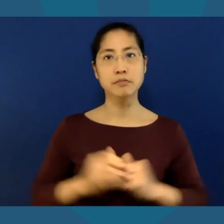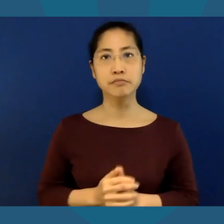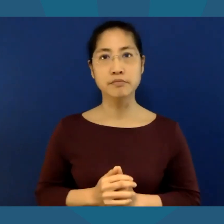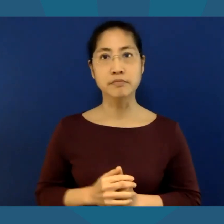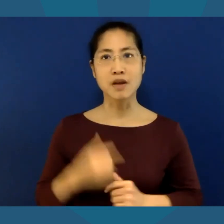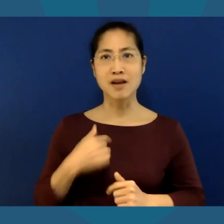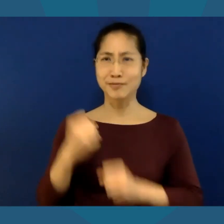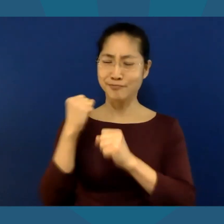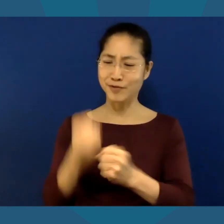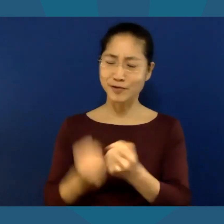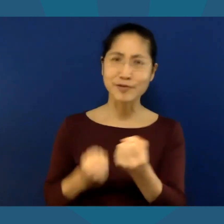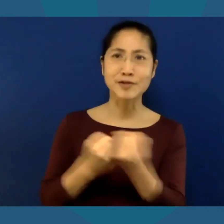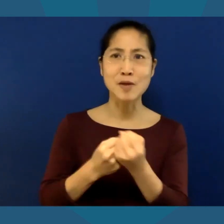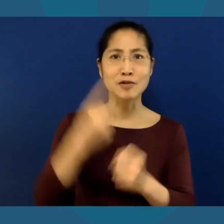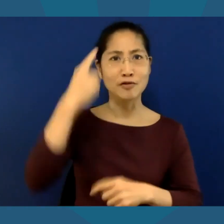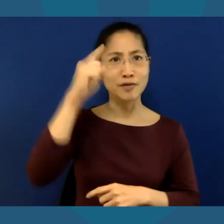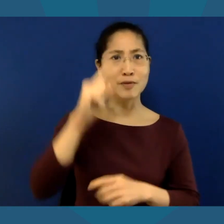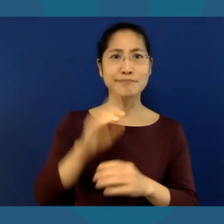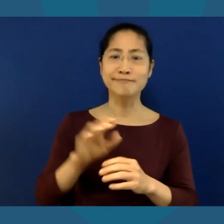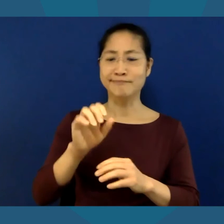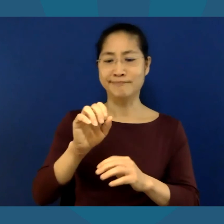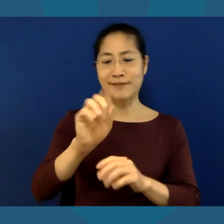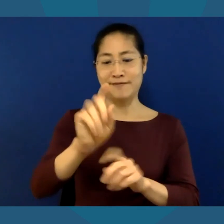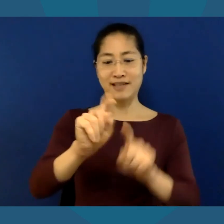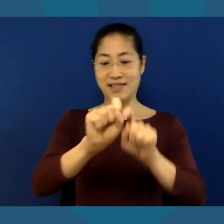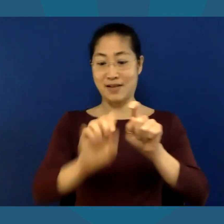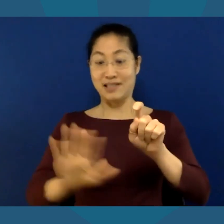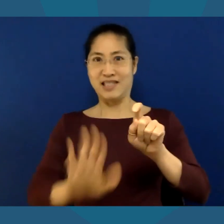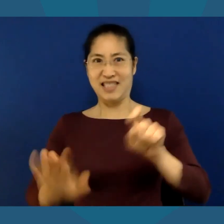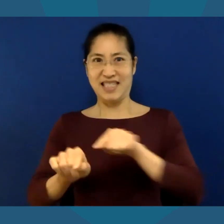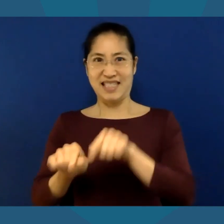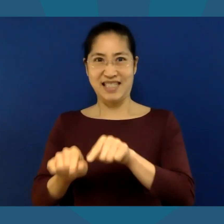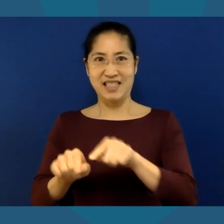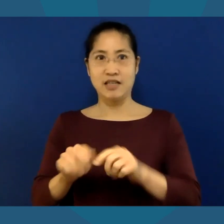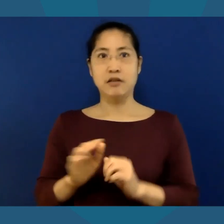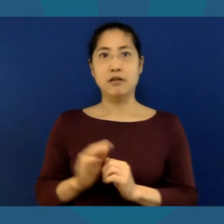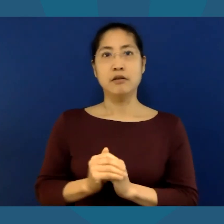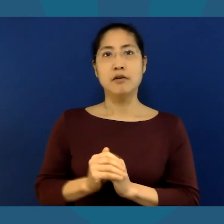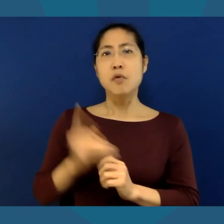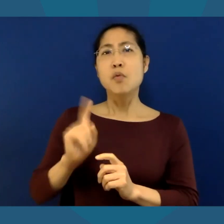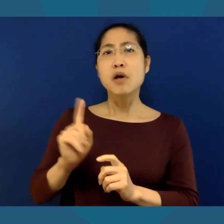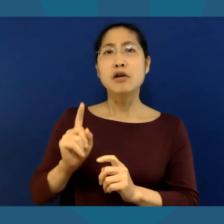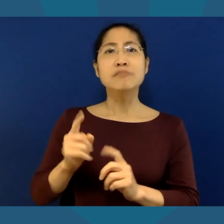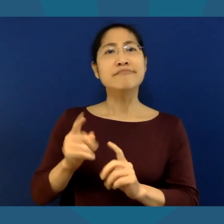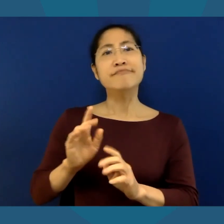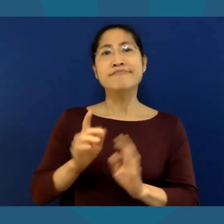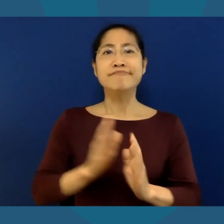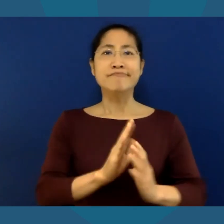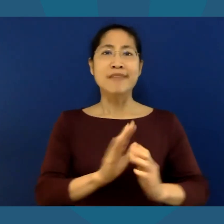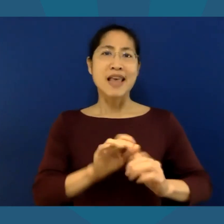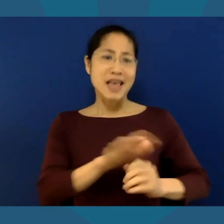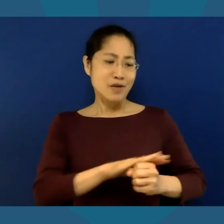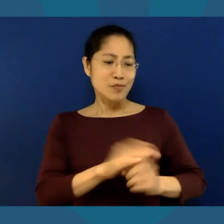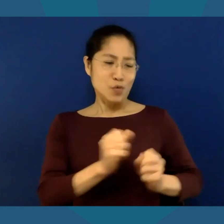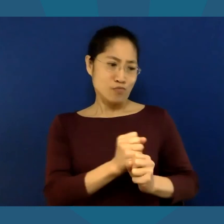my promises. I'm a strong voice for rural Arizona, from areas of rapid growth